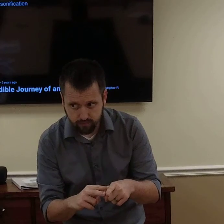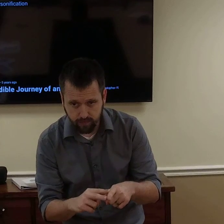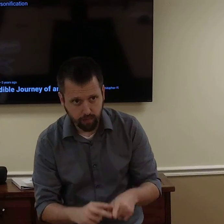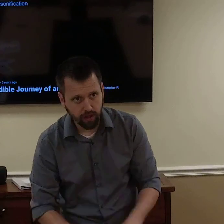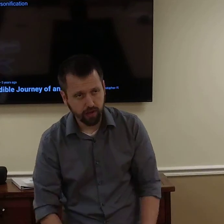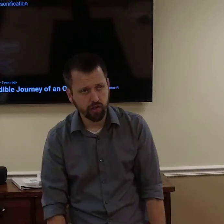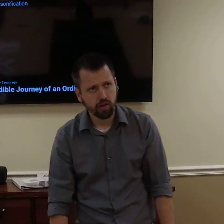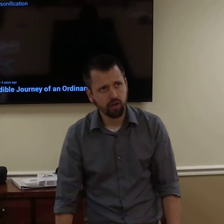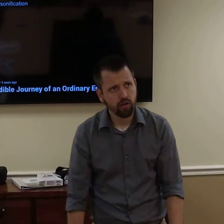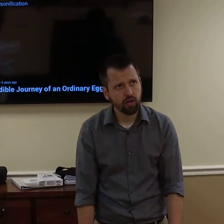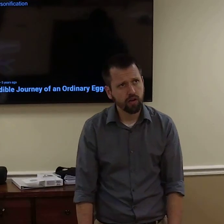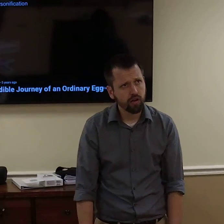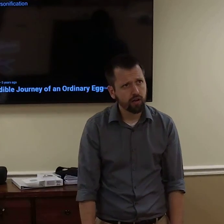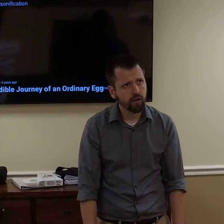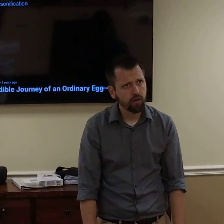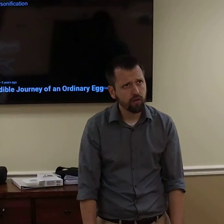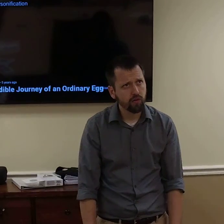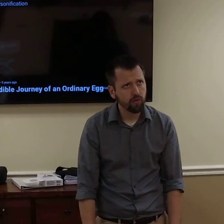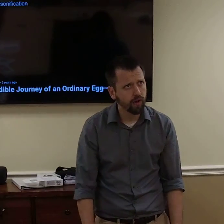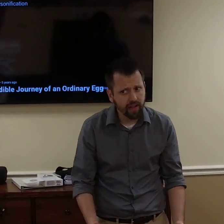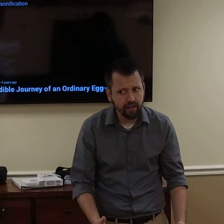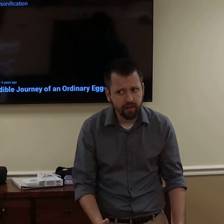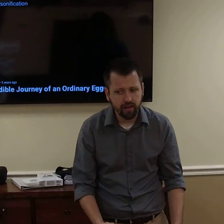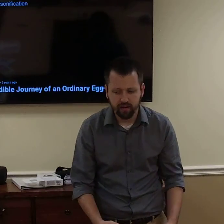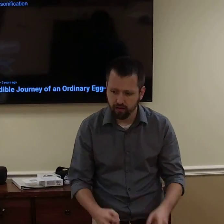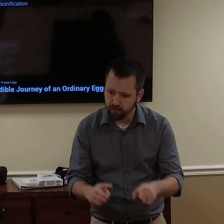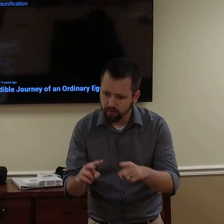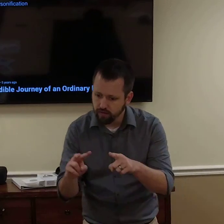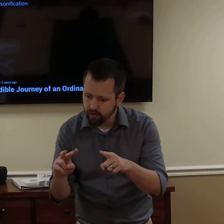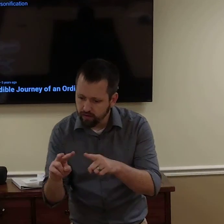and I'm like, what? And he goes,